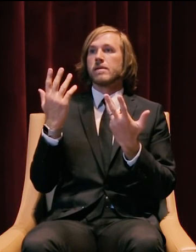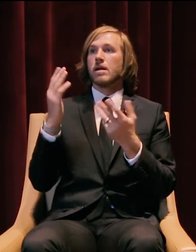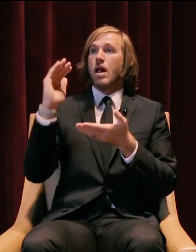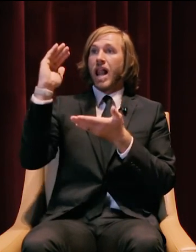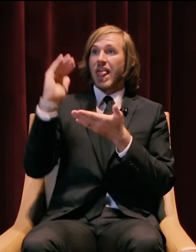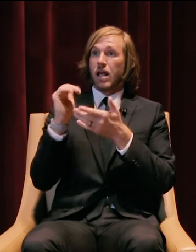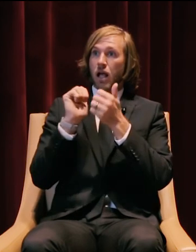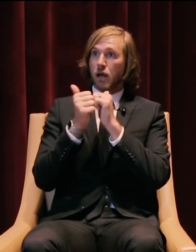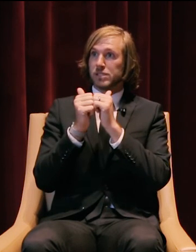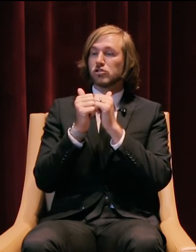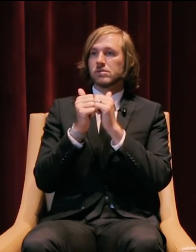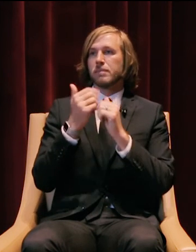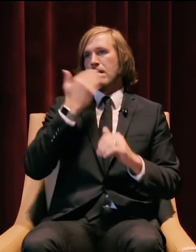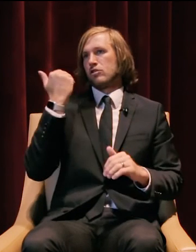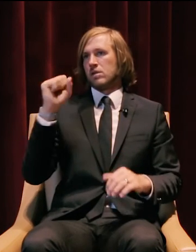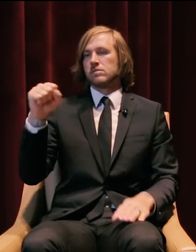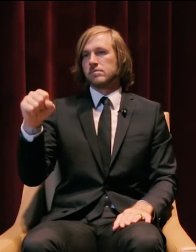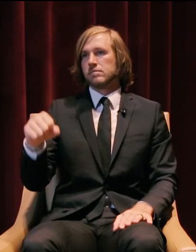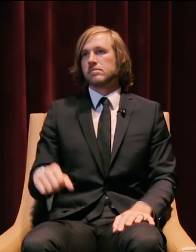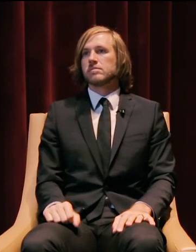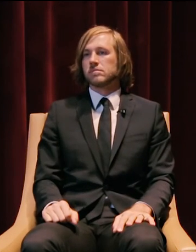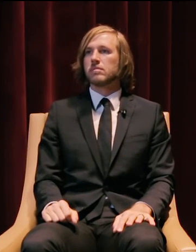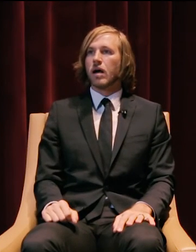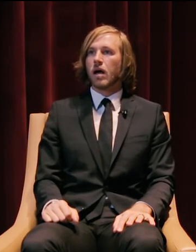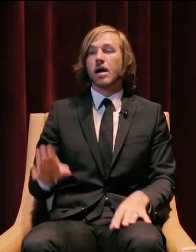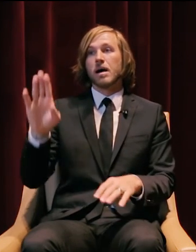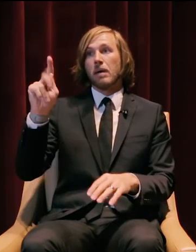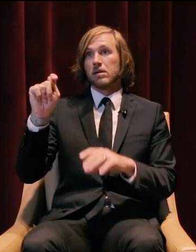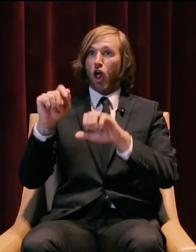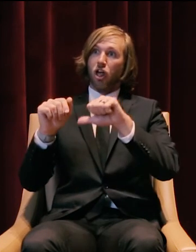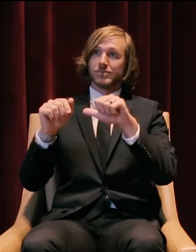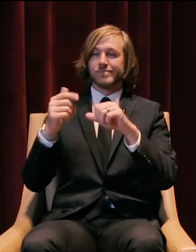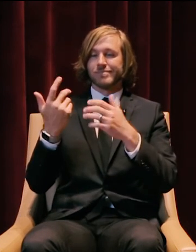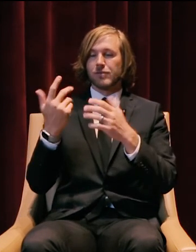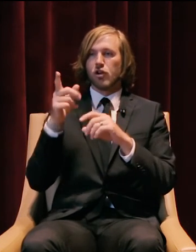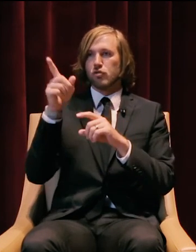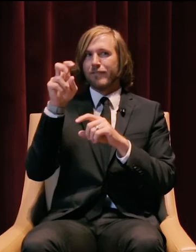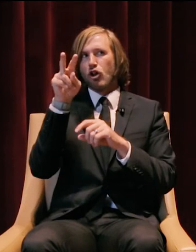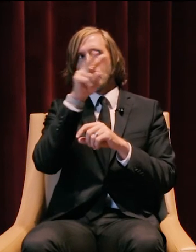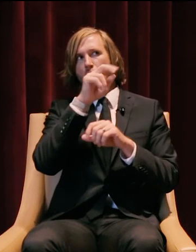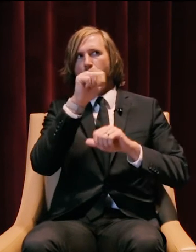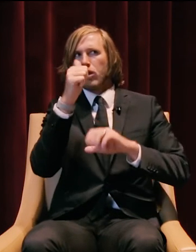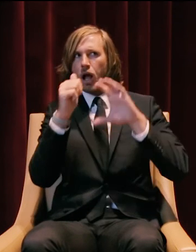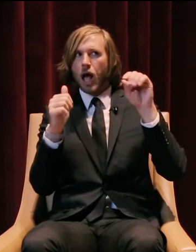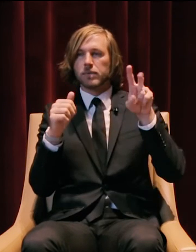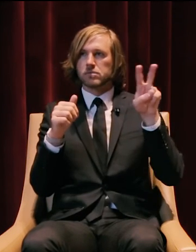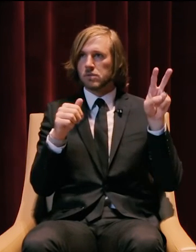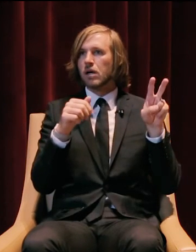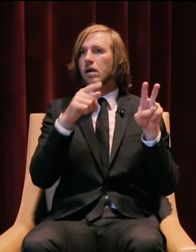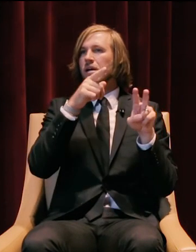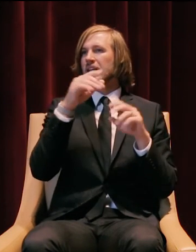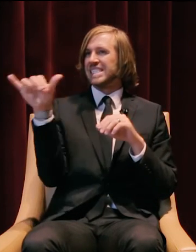the less competition, the better. But on the other hand, look at other companies that are out there